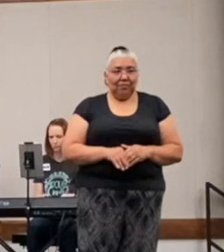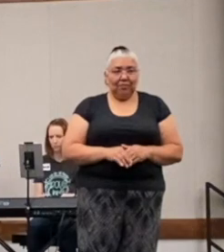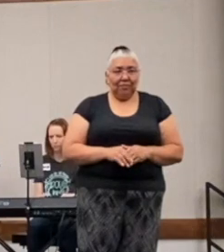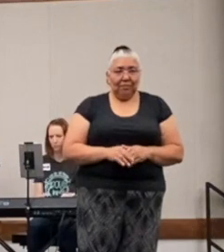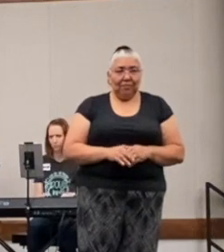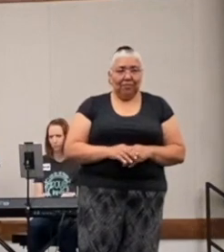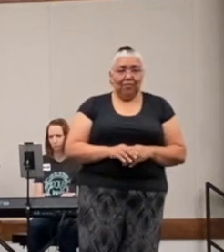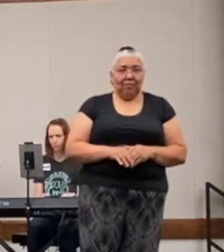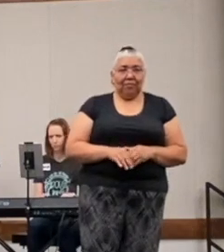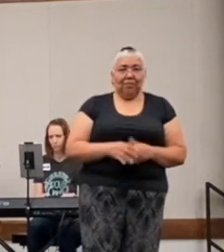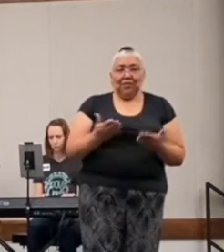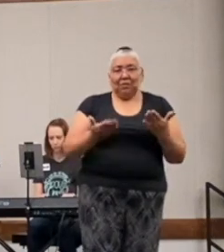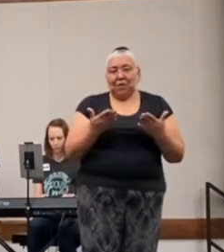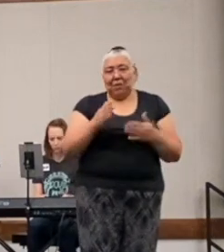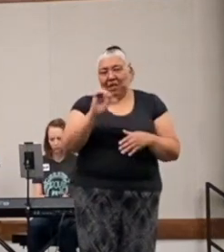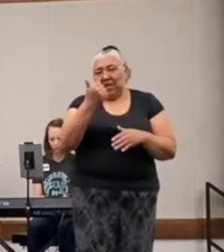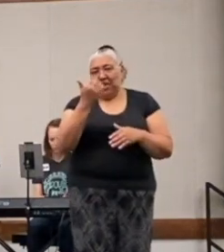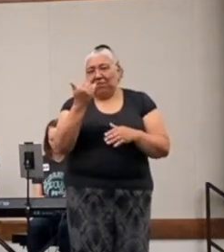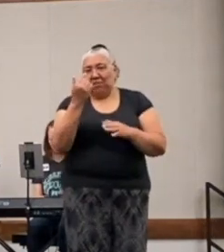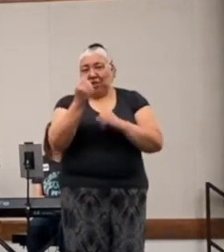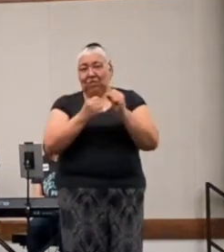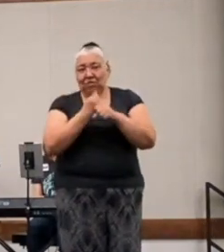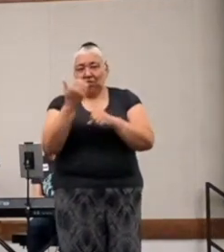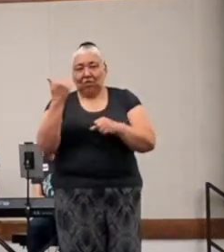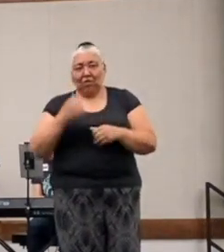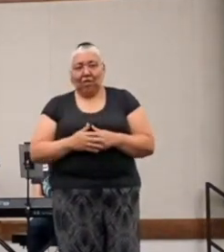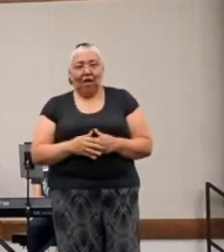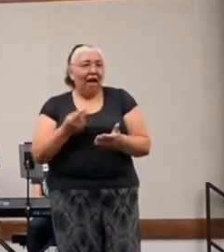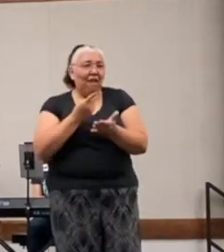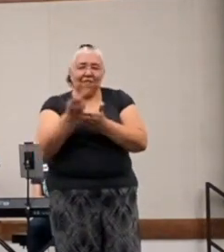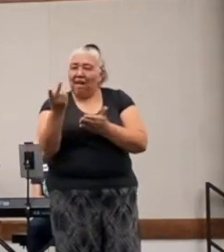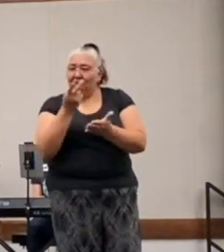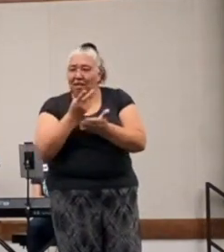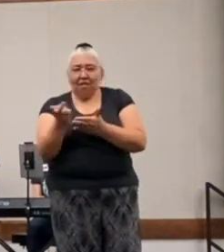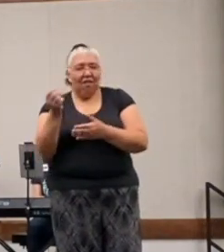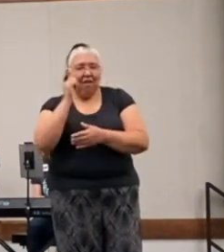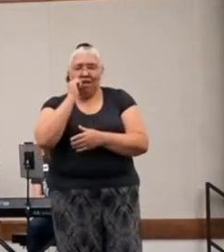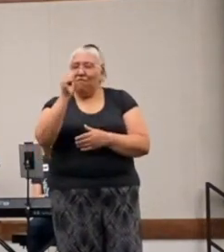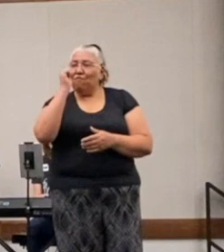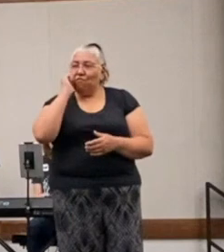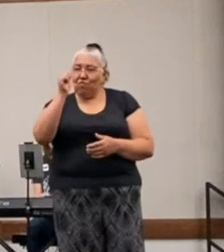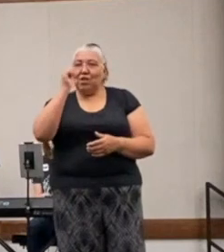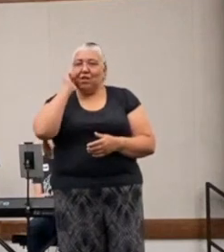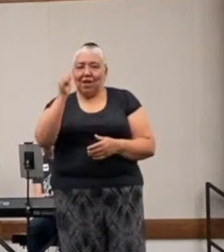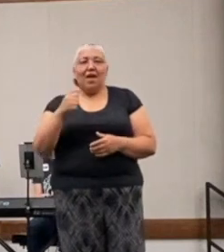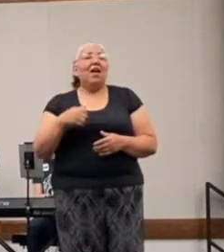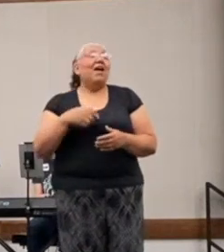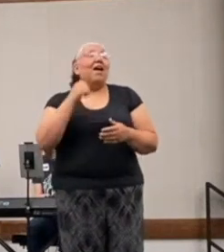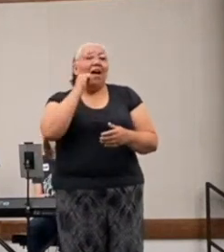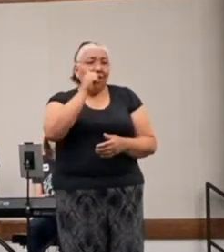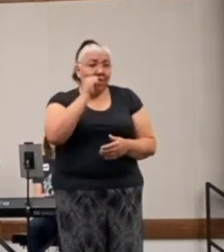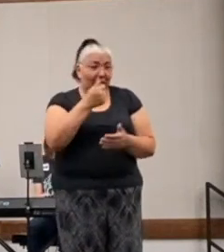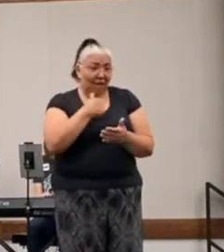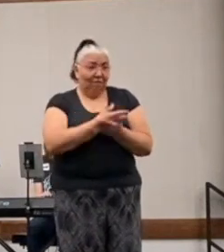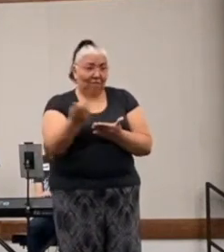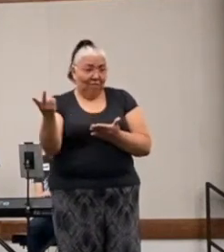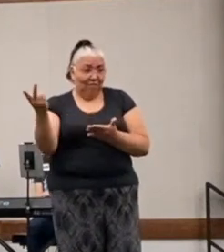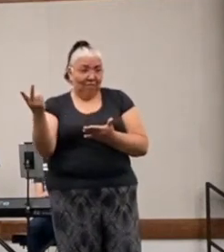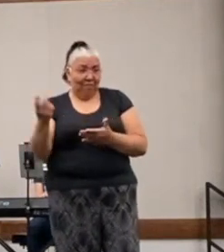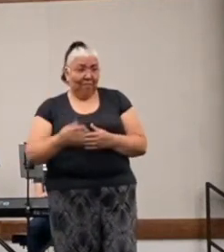That was 10, 15 years ago. Guess what? I fail every day. Every day.